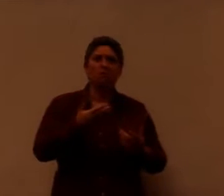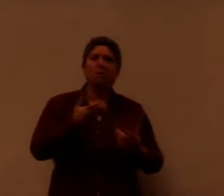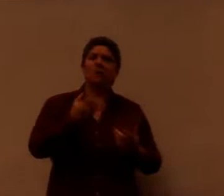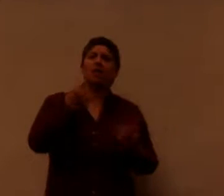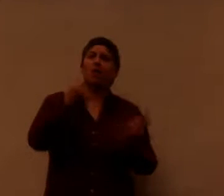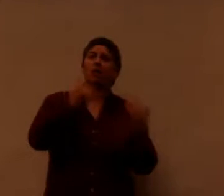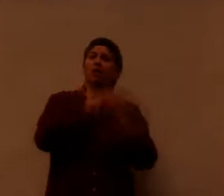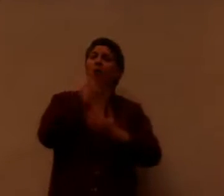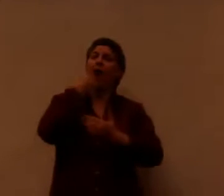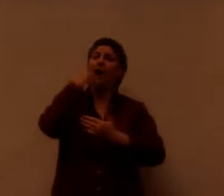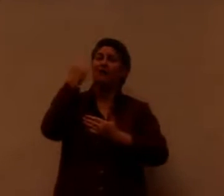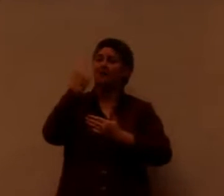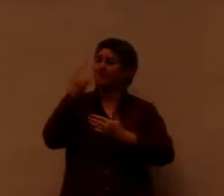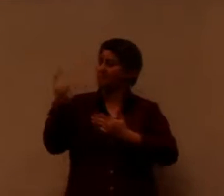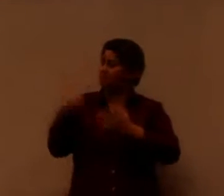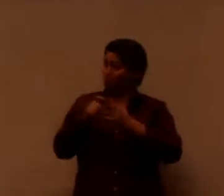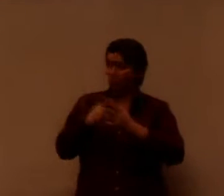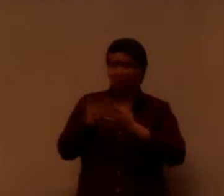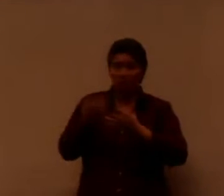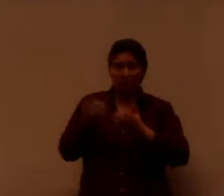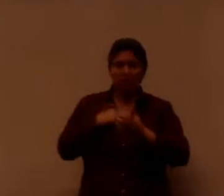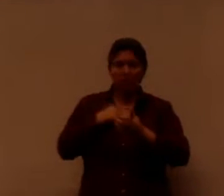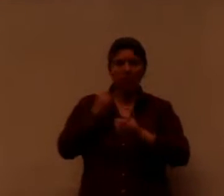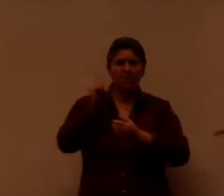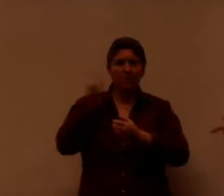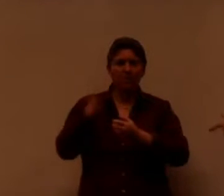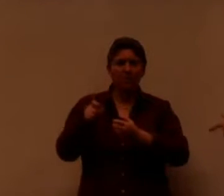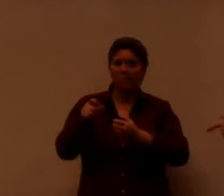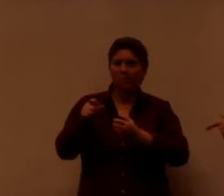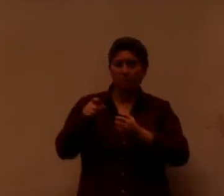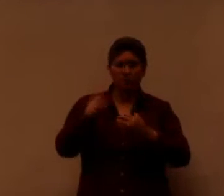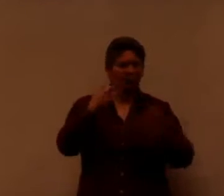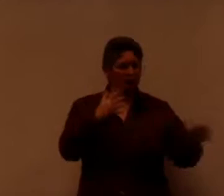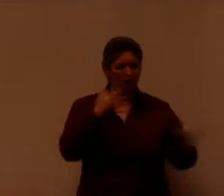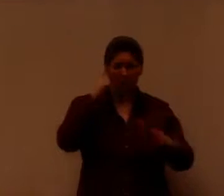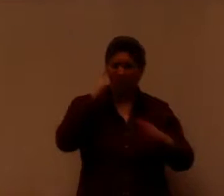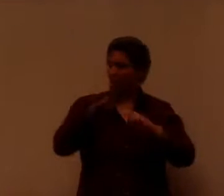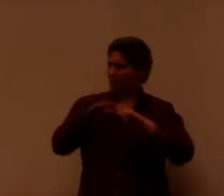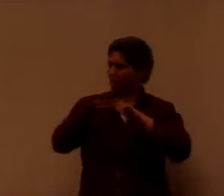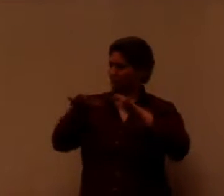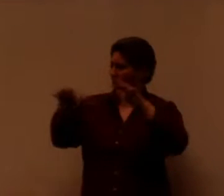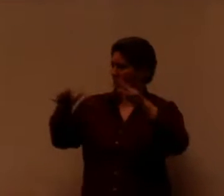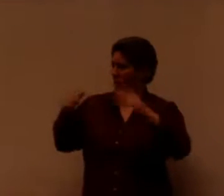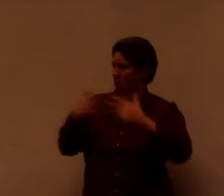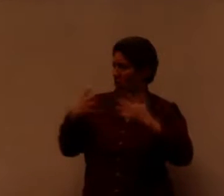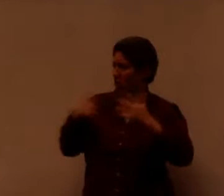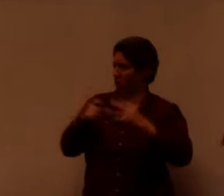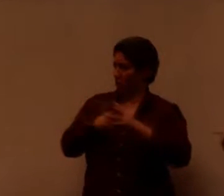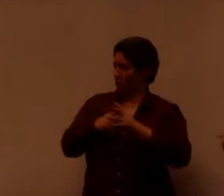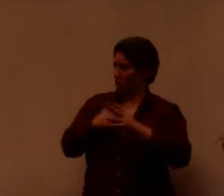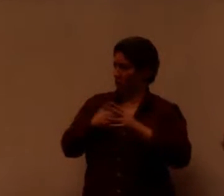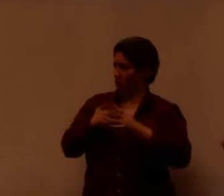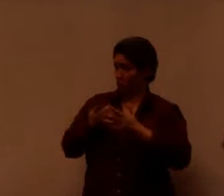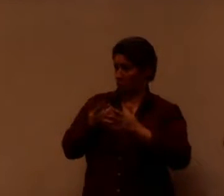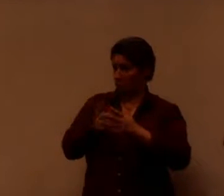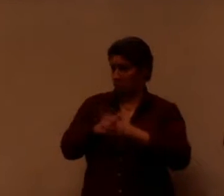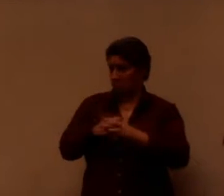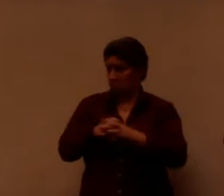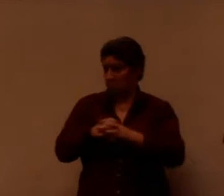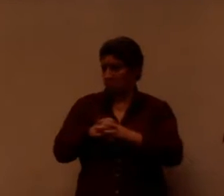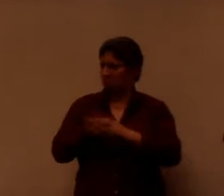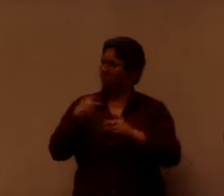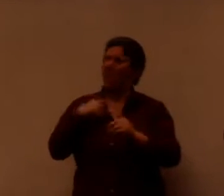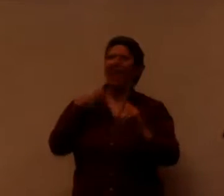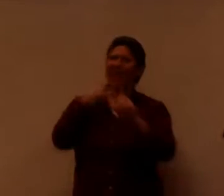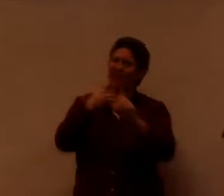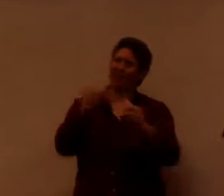that's something we need to look at. It's a new idea. I think whether we accept coders or not, even if it's a hearing person. Because I think